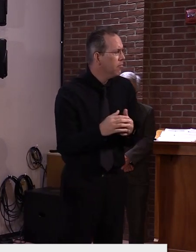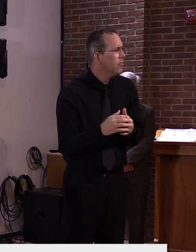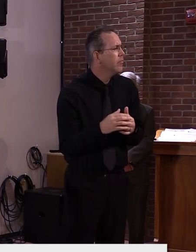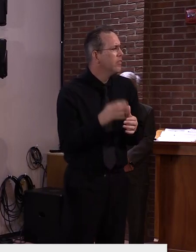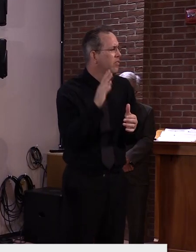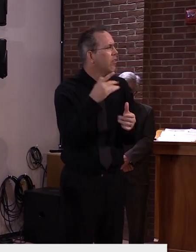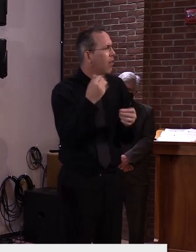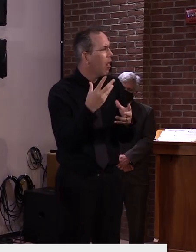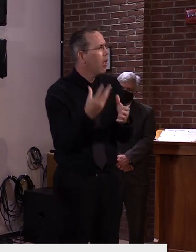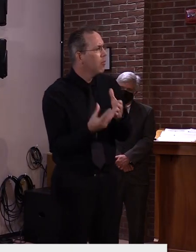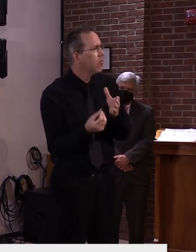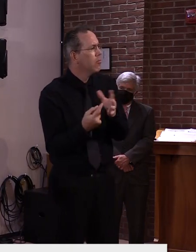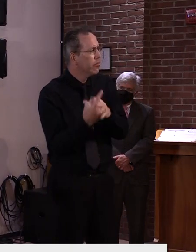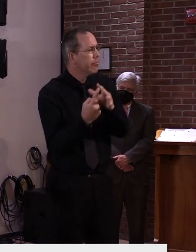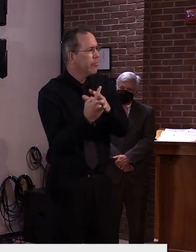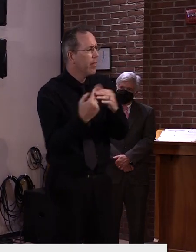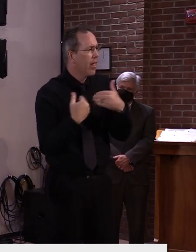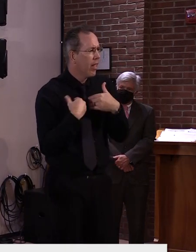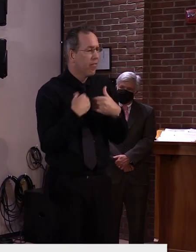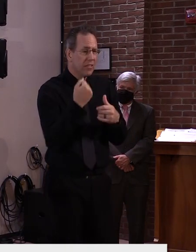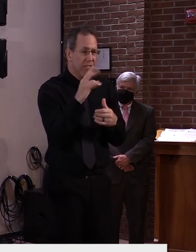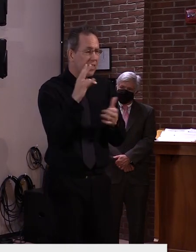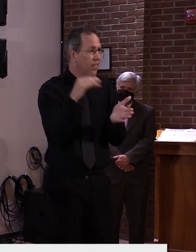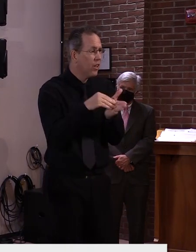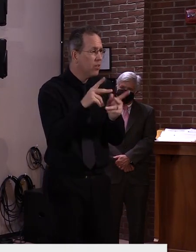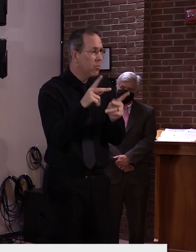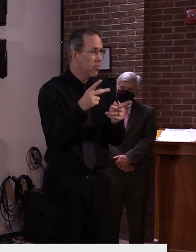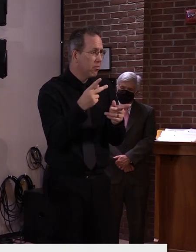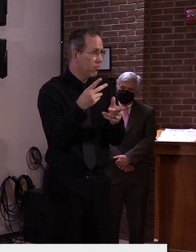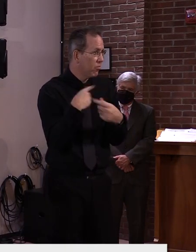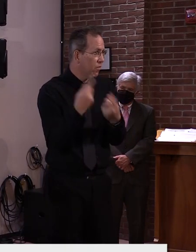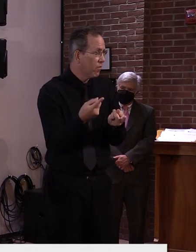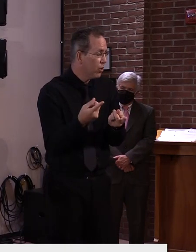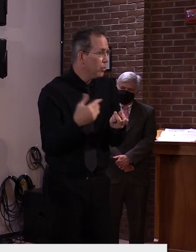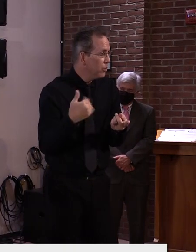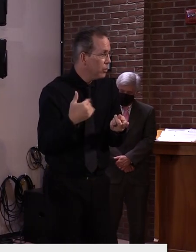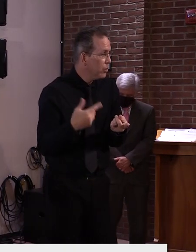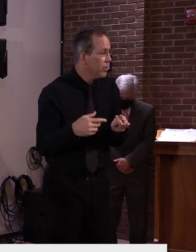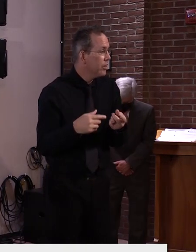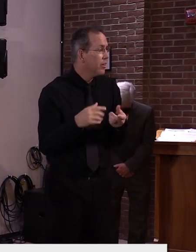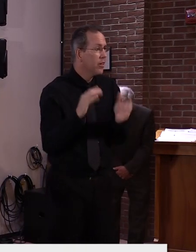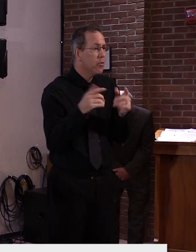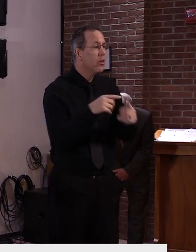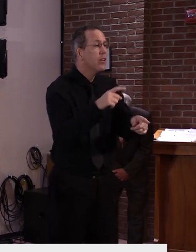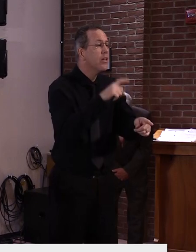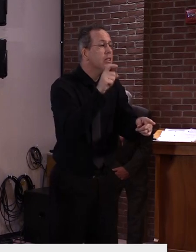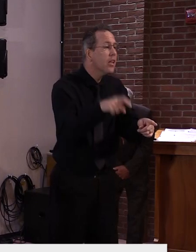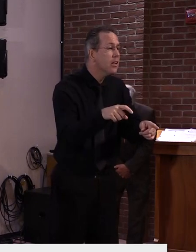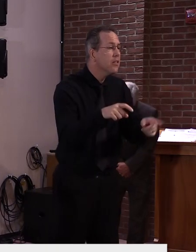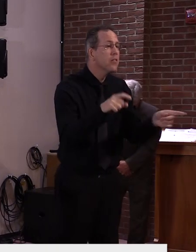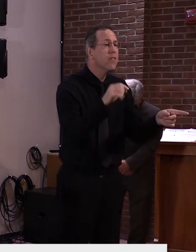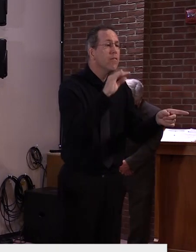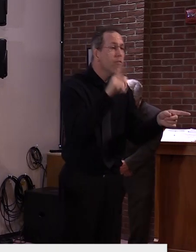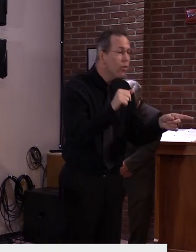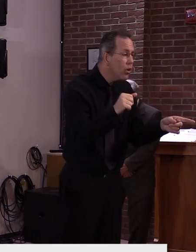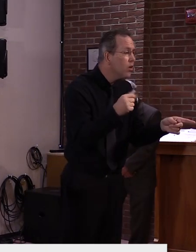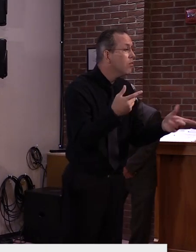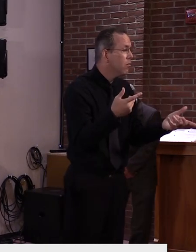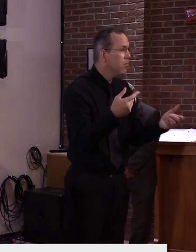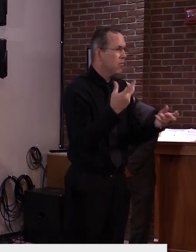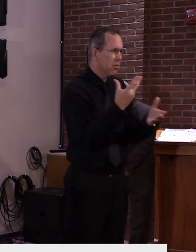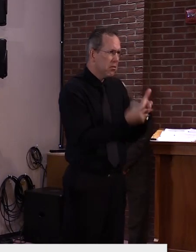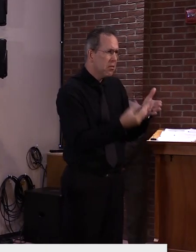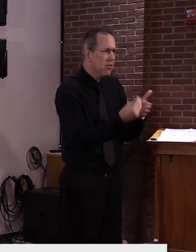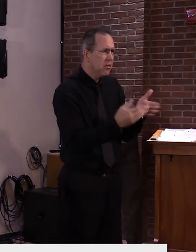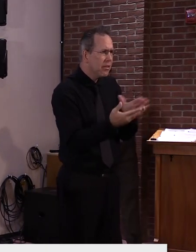mean, it's 7,000 deaths, I believe, as well as in Texas and Florida, their death rate is down.